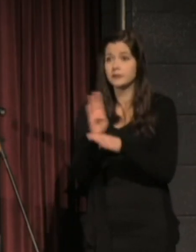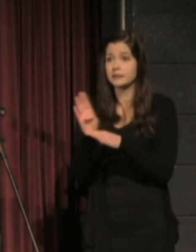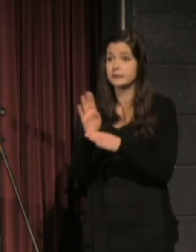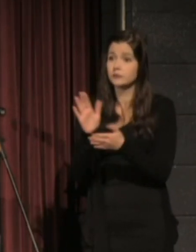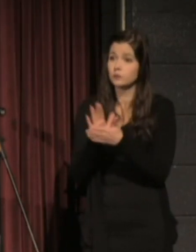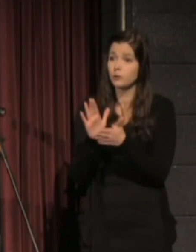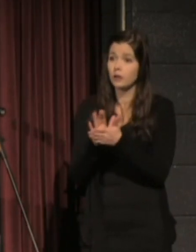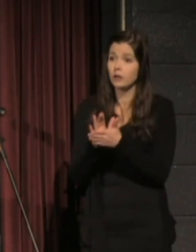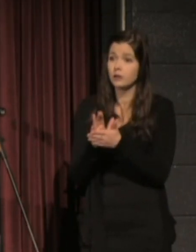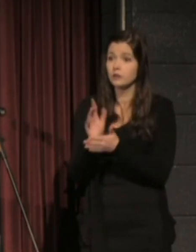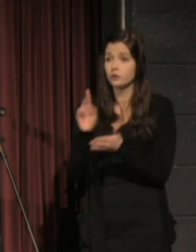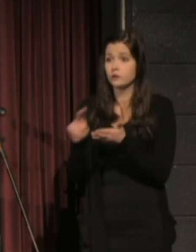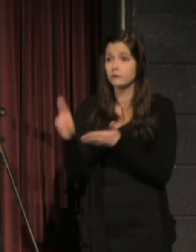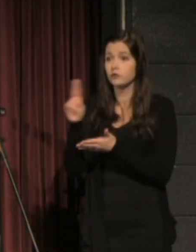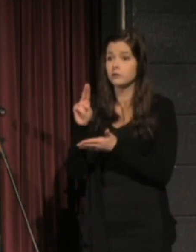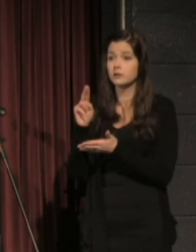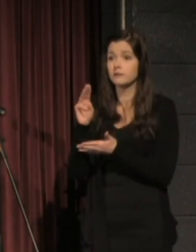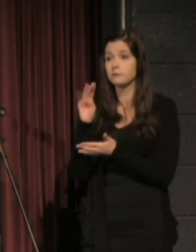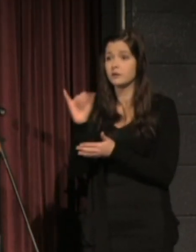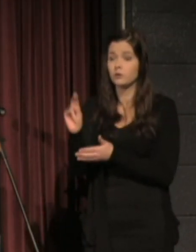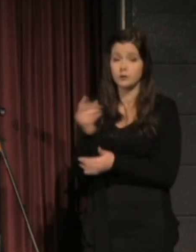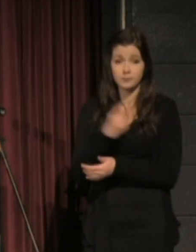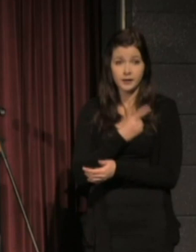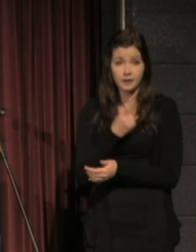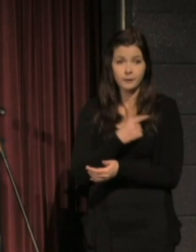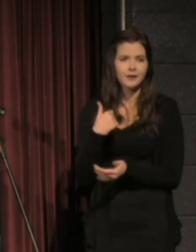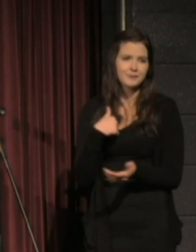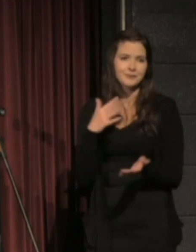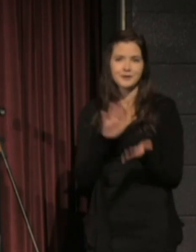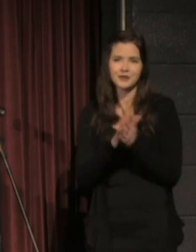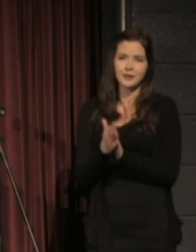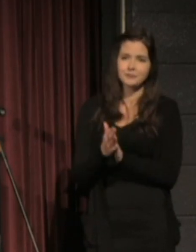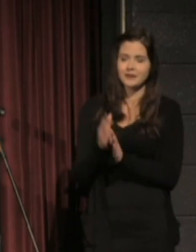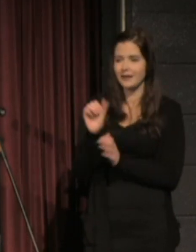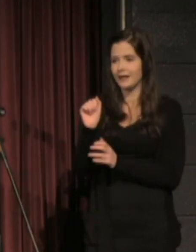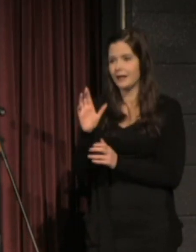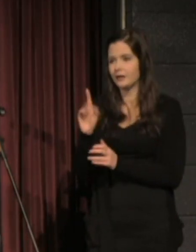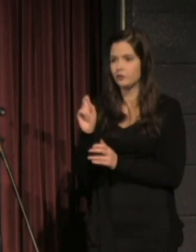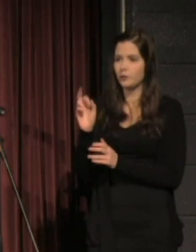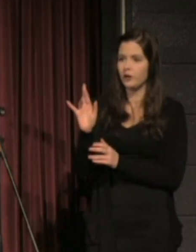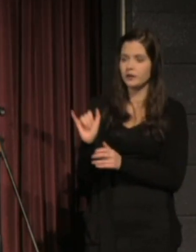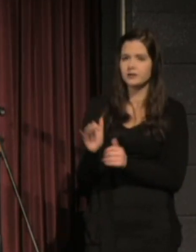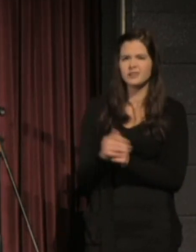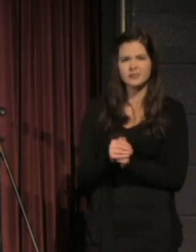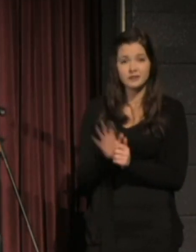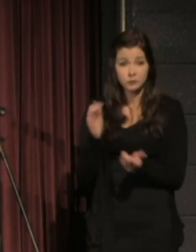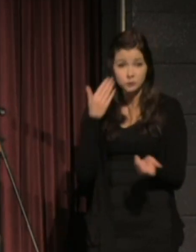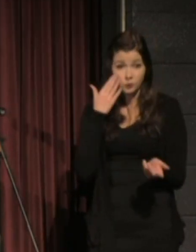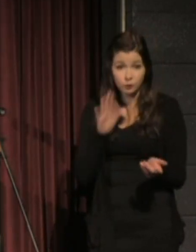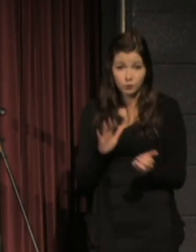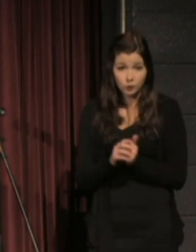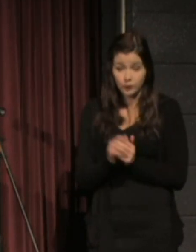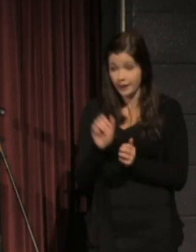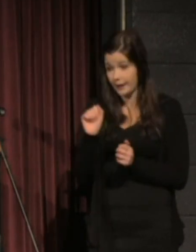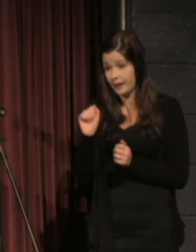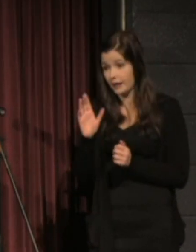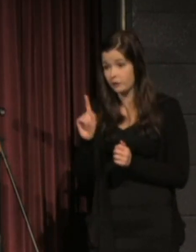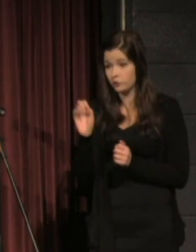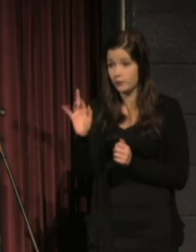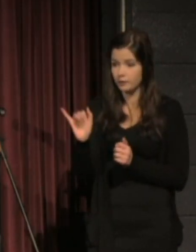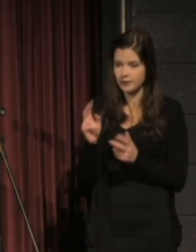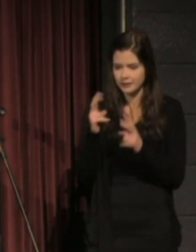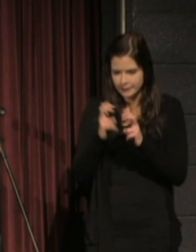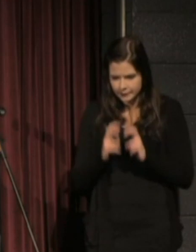University of Minnesota in Minneapolis, and I was going to become an actuary. For those of you that don't know, an actuary